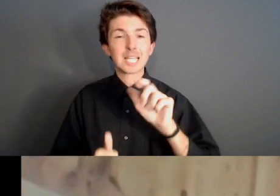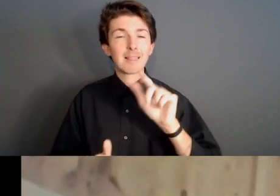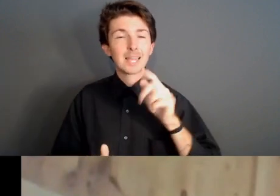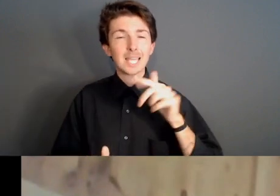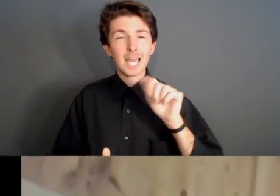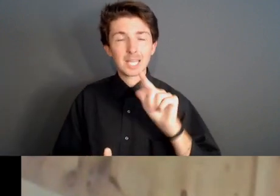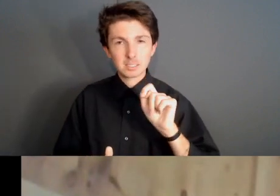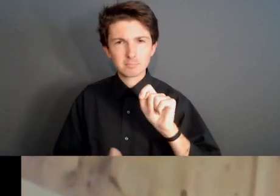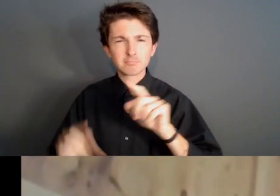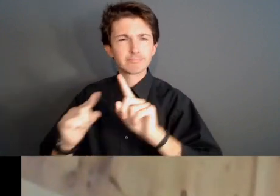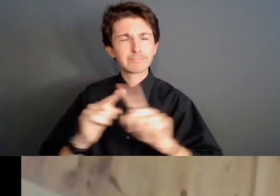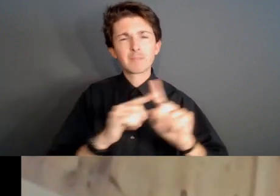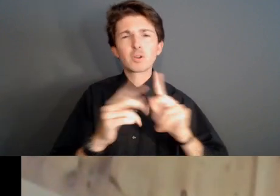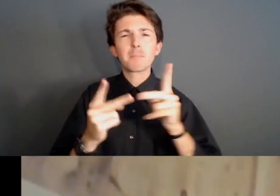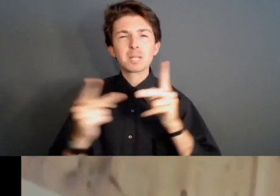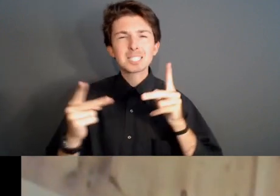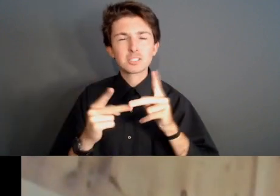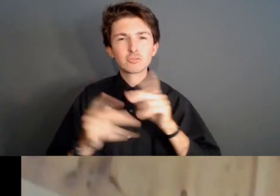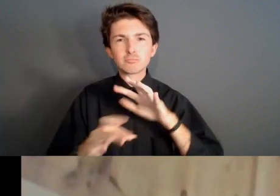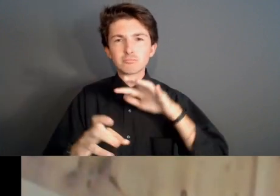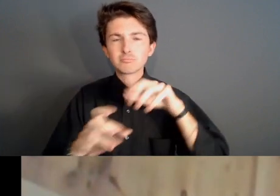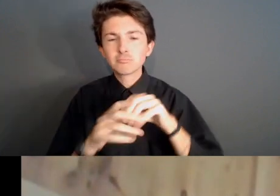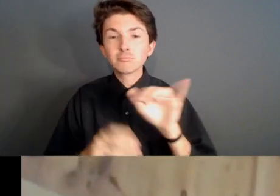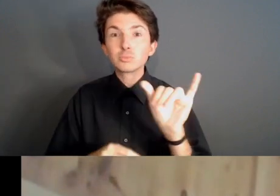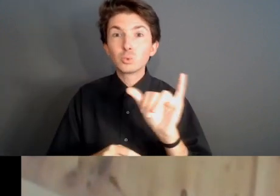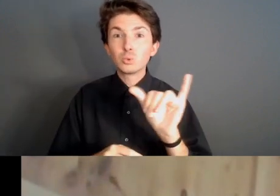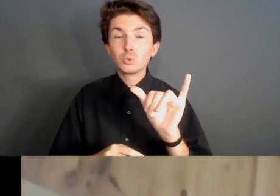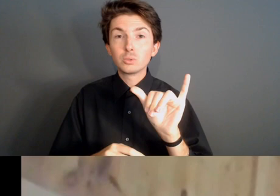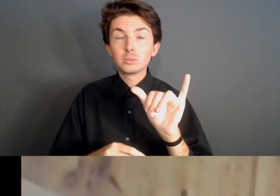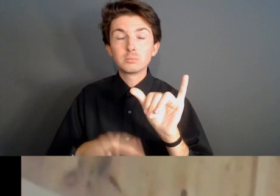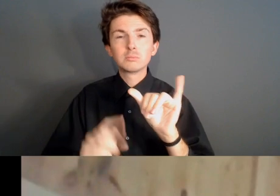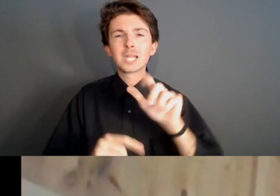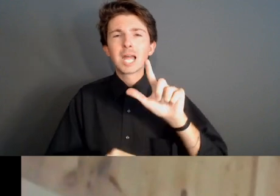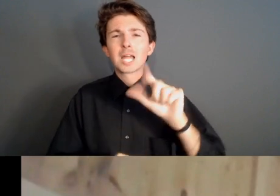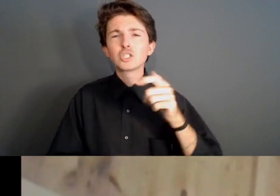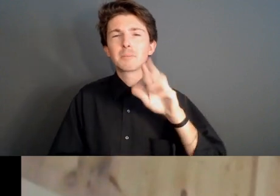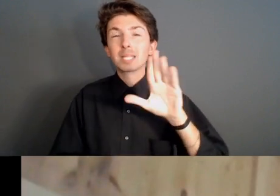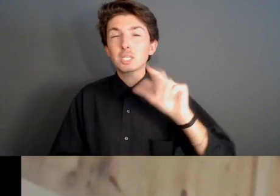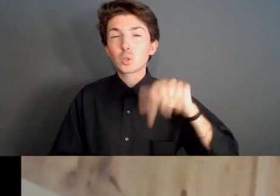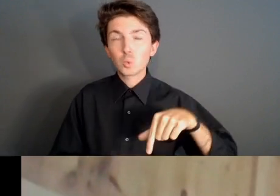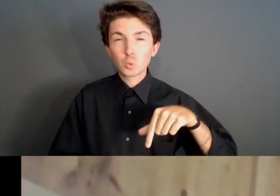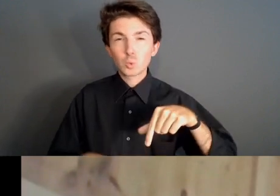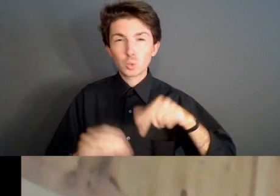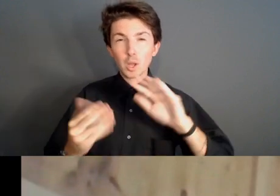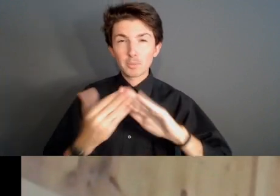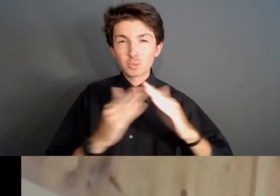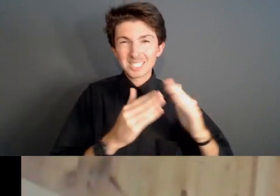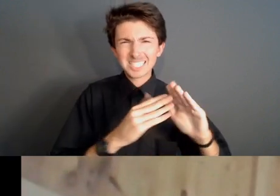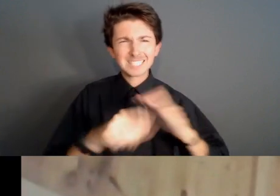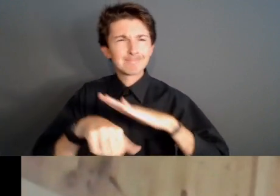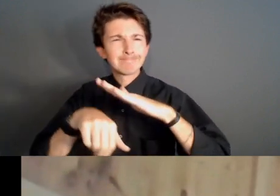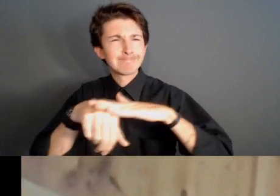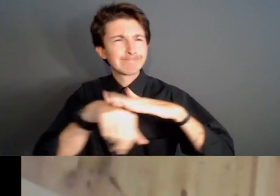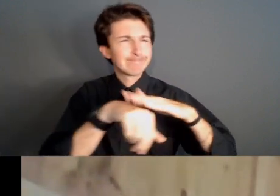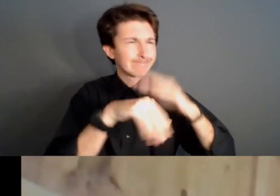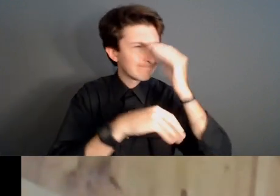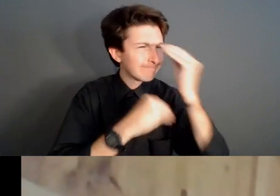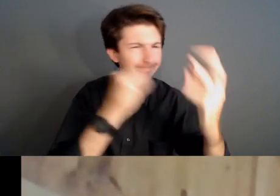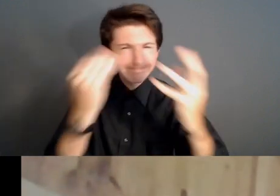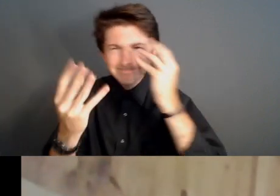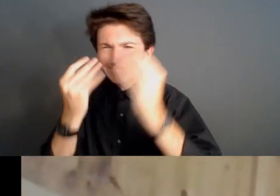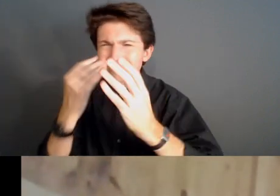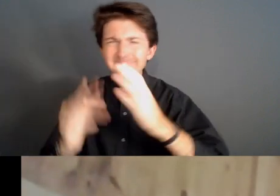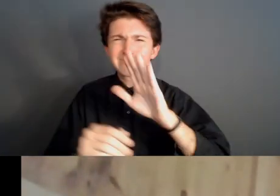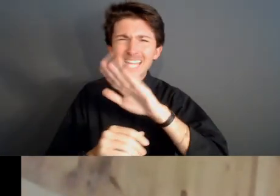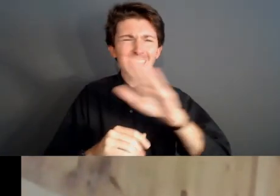local positions. He advised people in the disability and LGBTQ communities to know they are loved